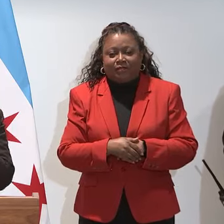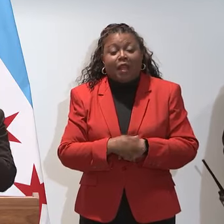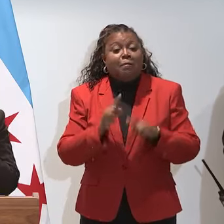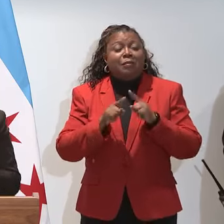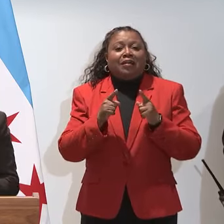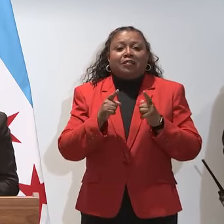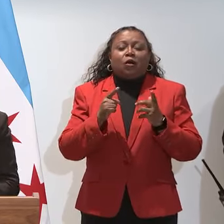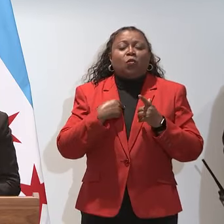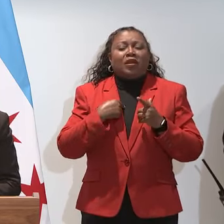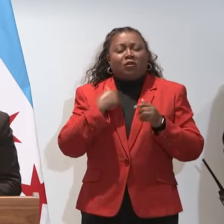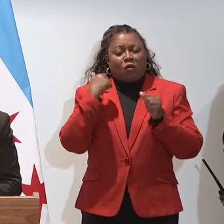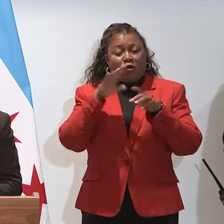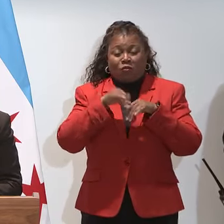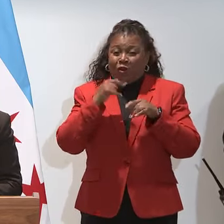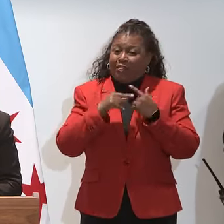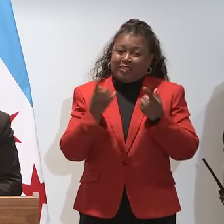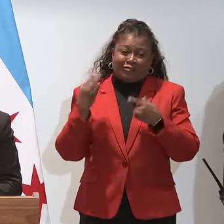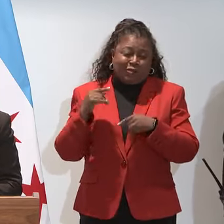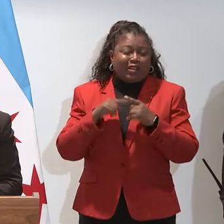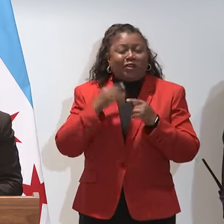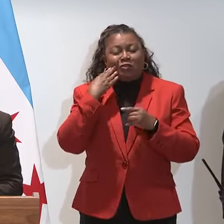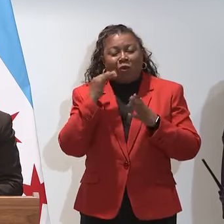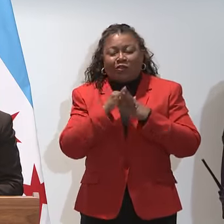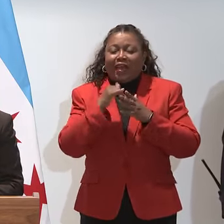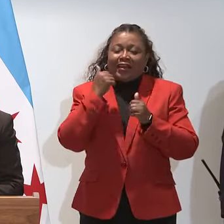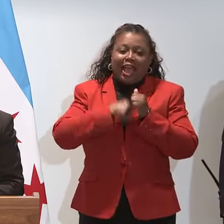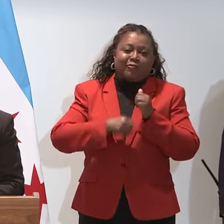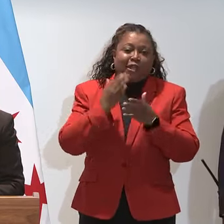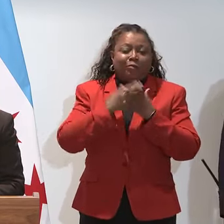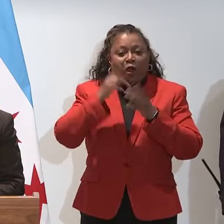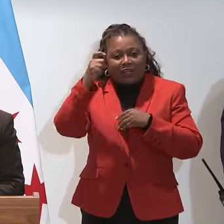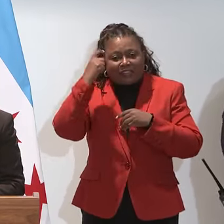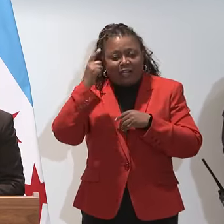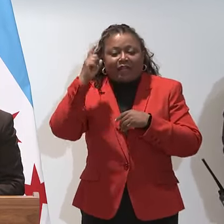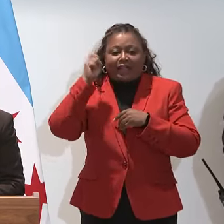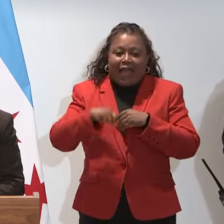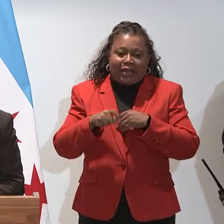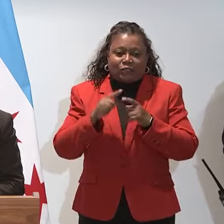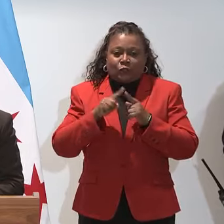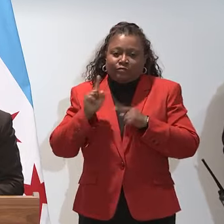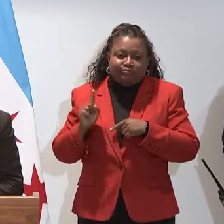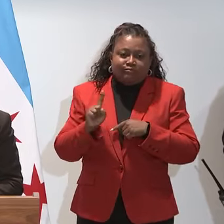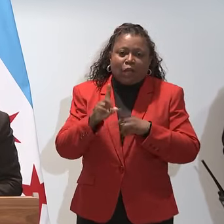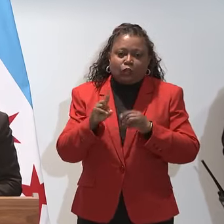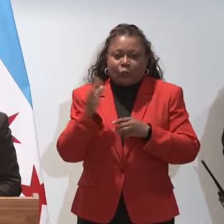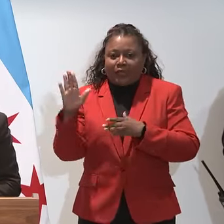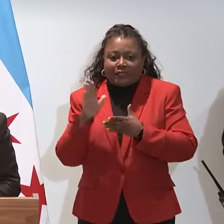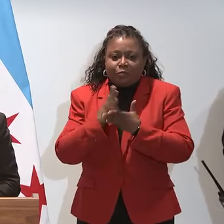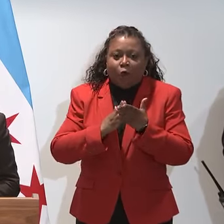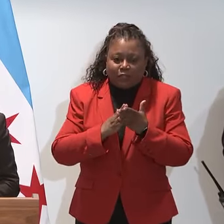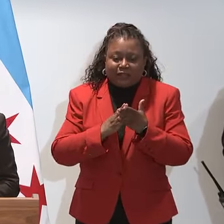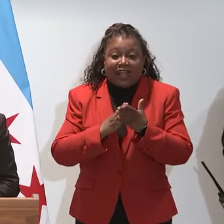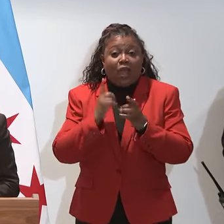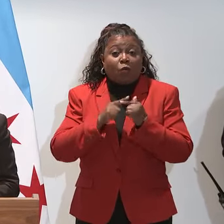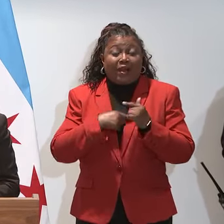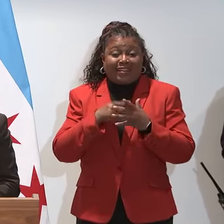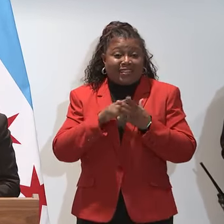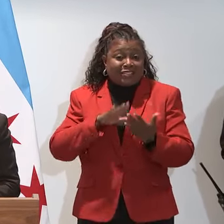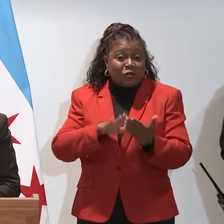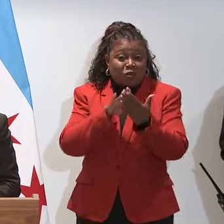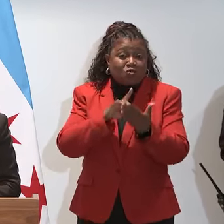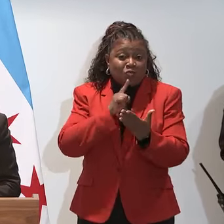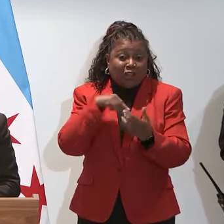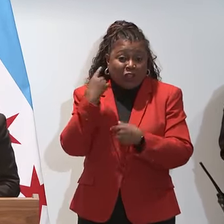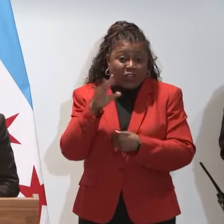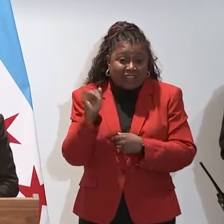But we've called this before, and we know that every part of government has to step up and do its part. And what does this approach